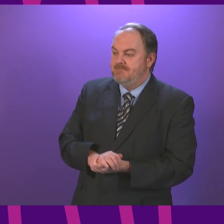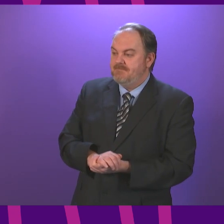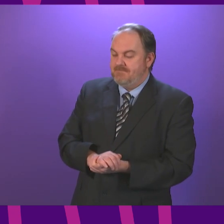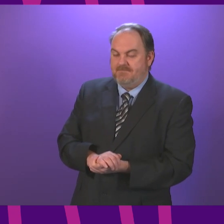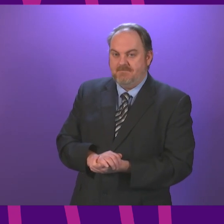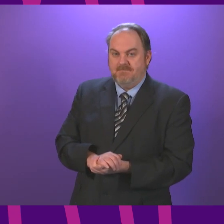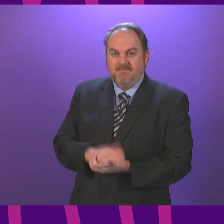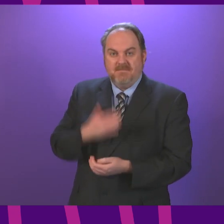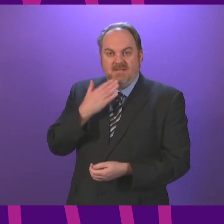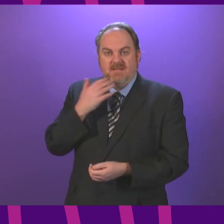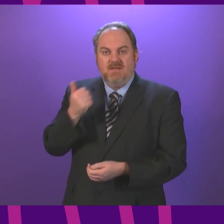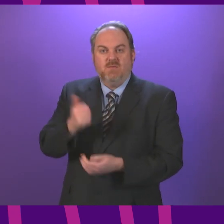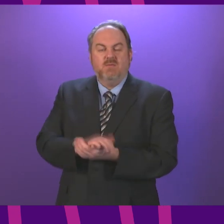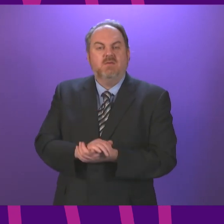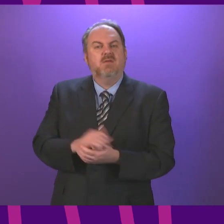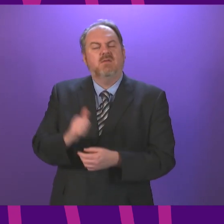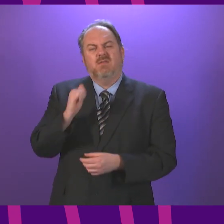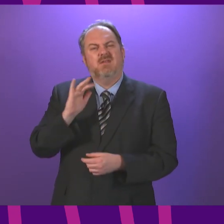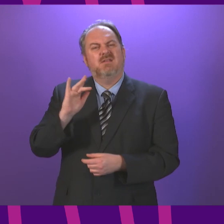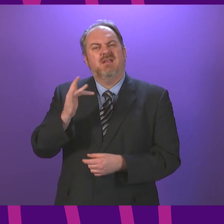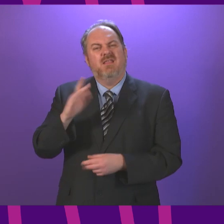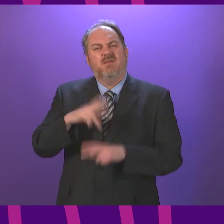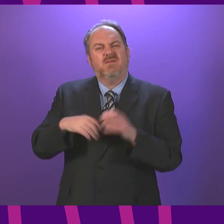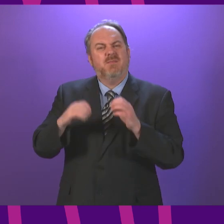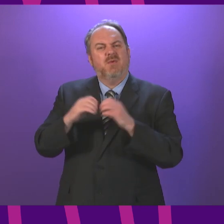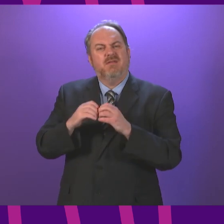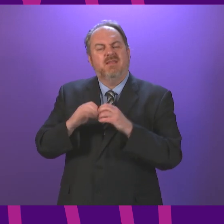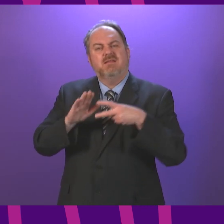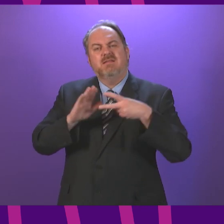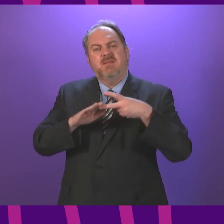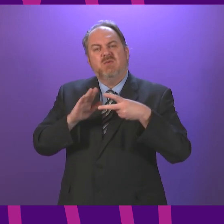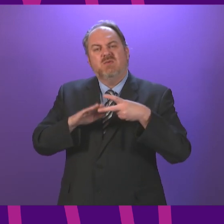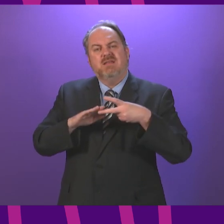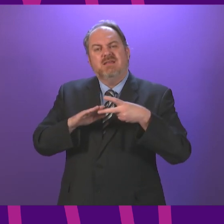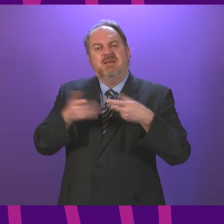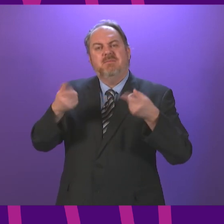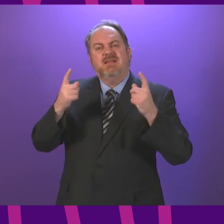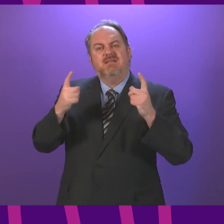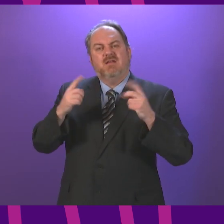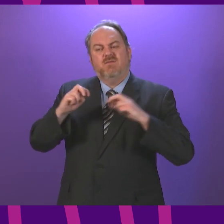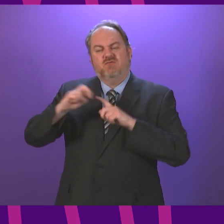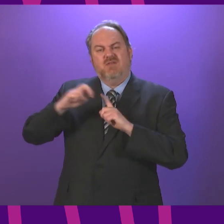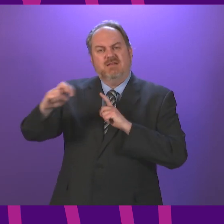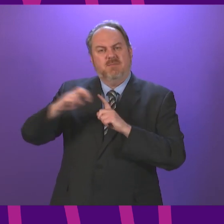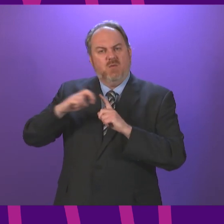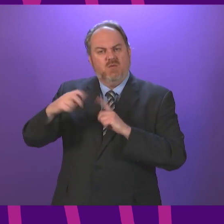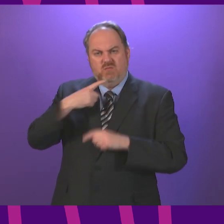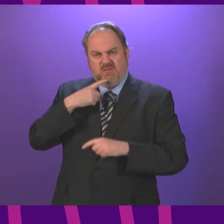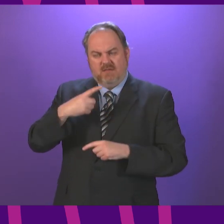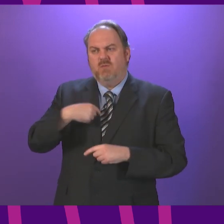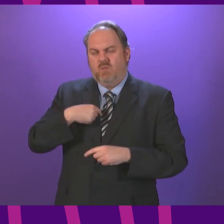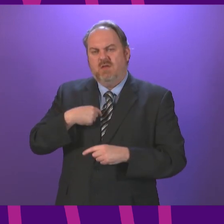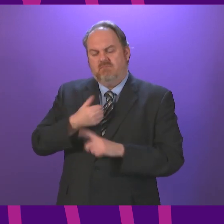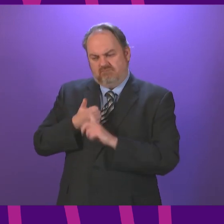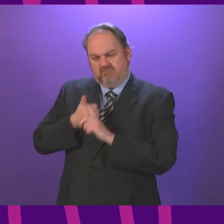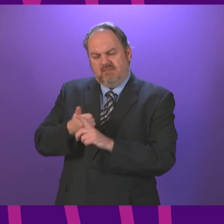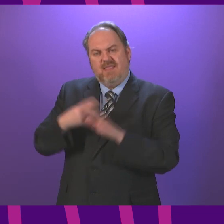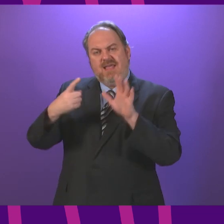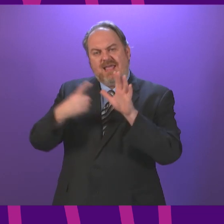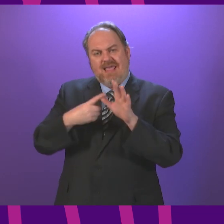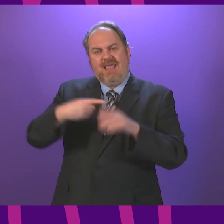Thank you, Presiding Officer. On 10 February, the Cabinet Secretary for Transport told me in committee that the Scottish Government remained committed to the A9 and A96